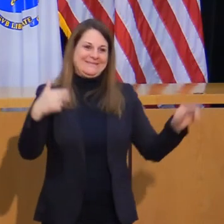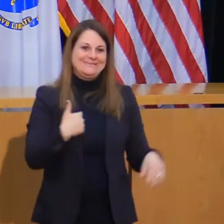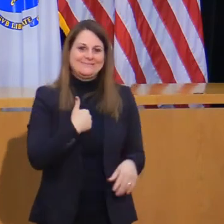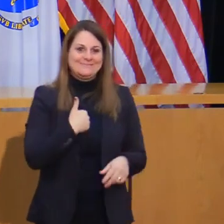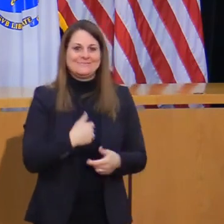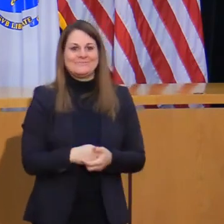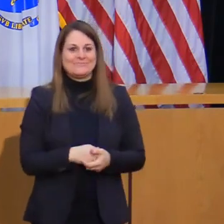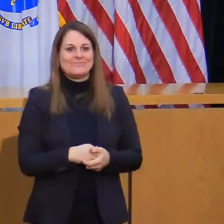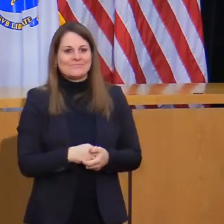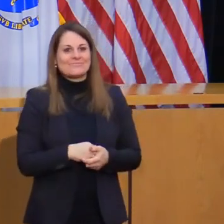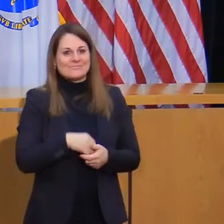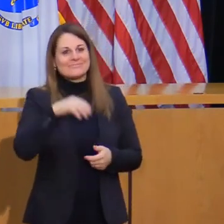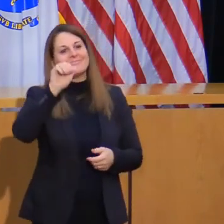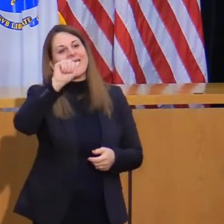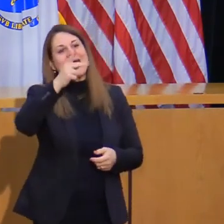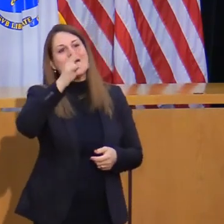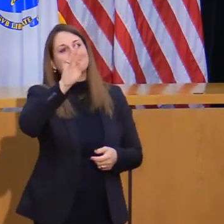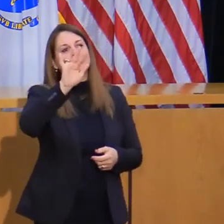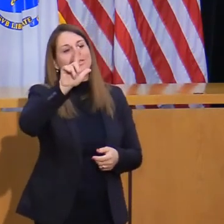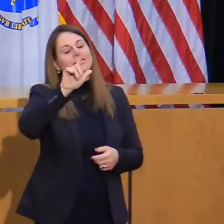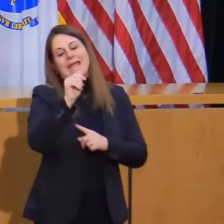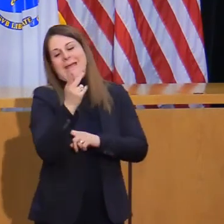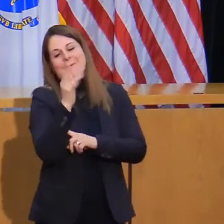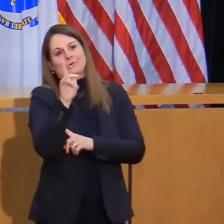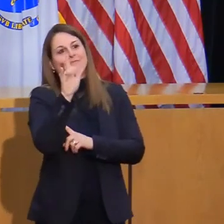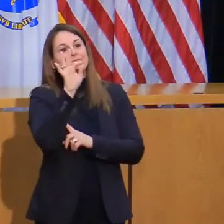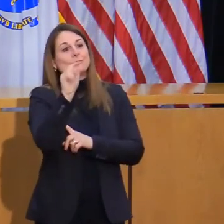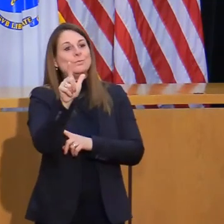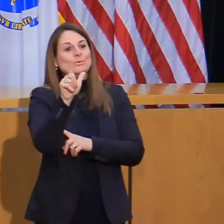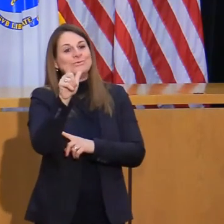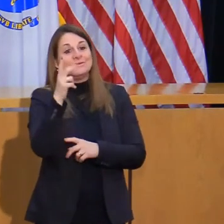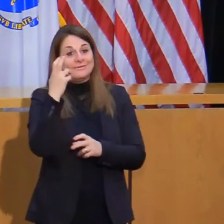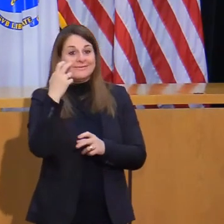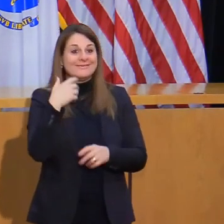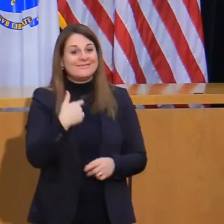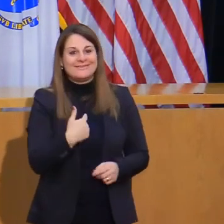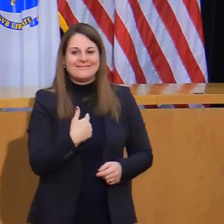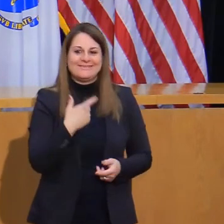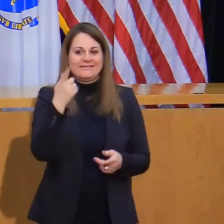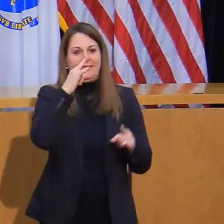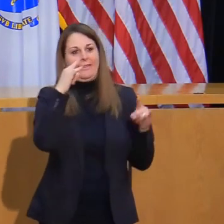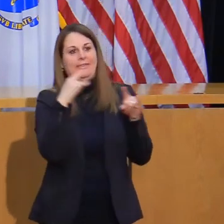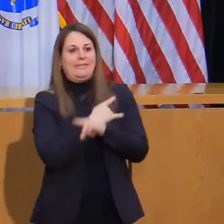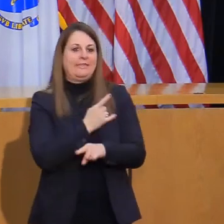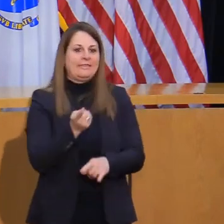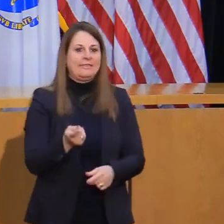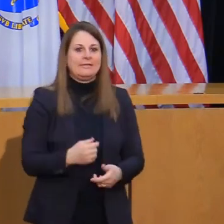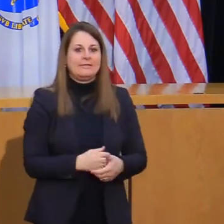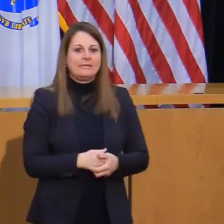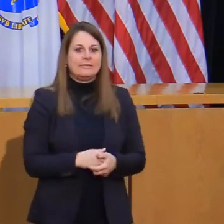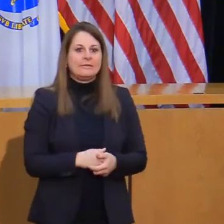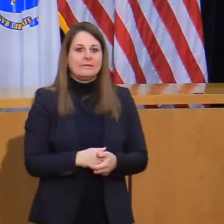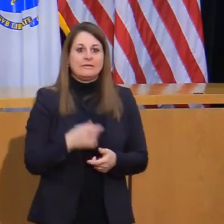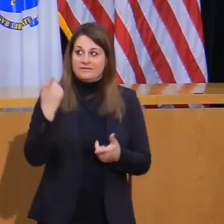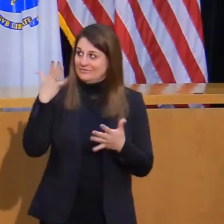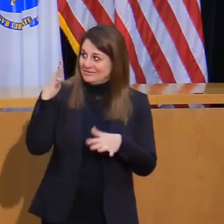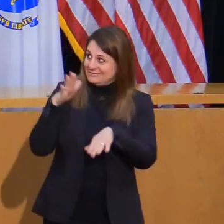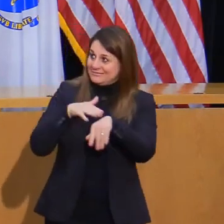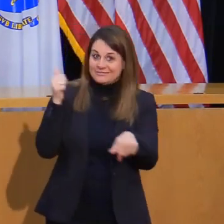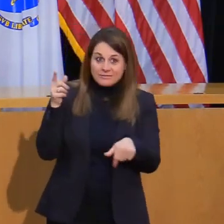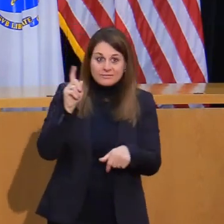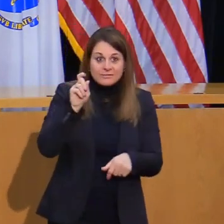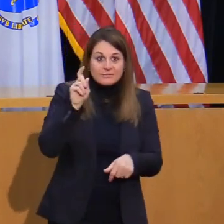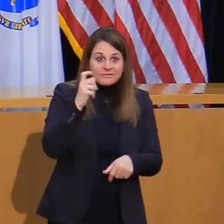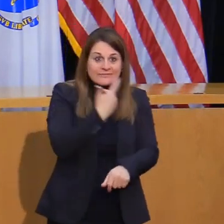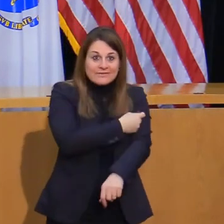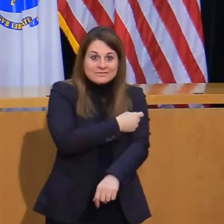that, Jonathan. Yeah. What's your status? Have you gotten the magic text and are you going? I have not gotten the magic text yet, but when I